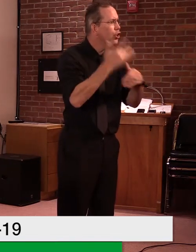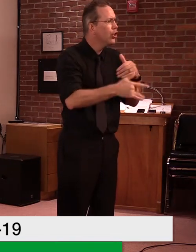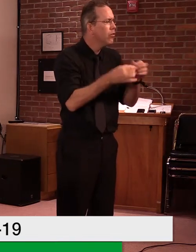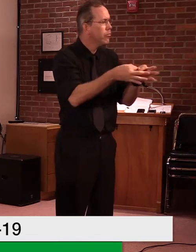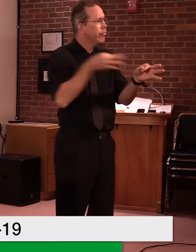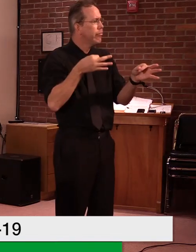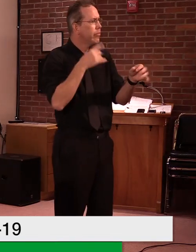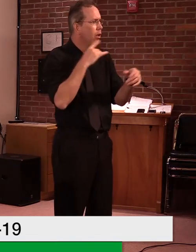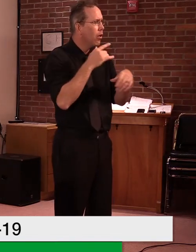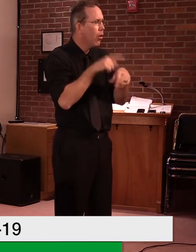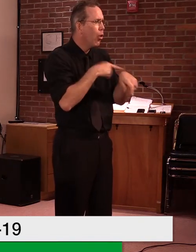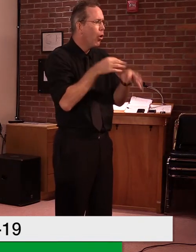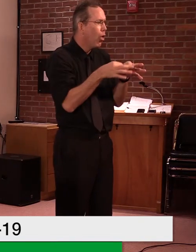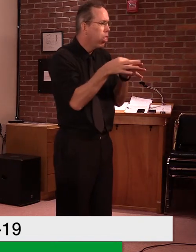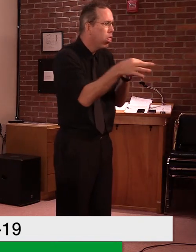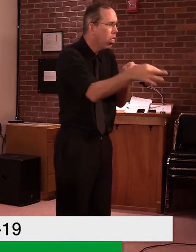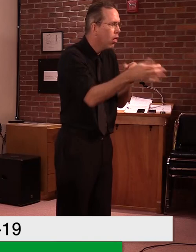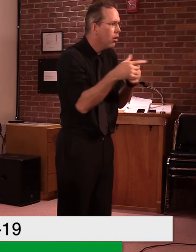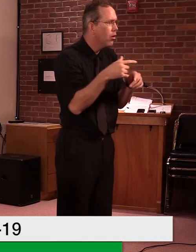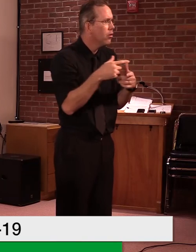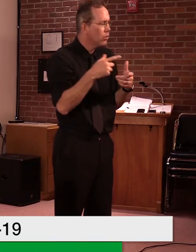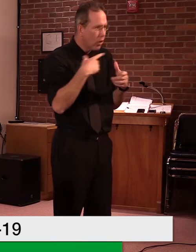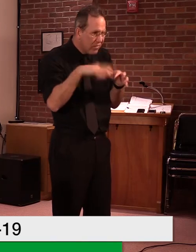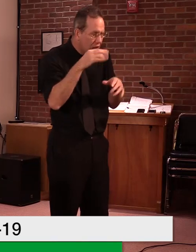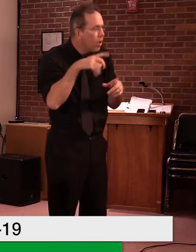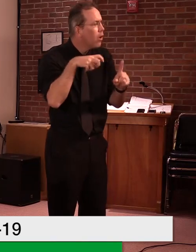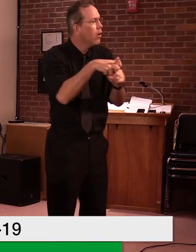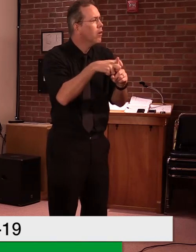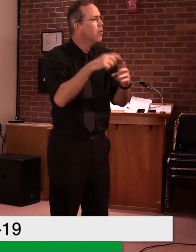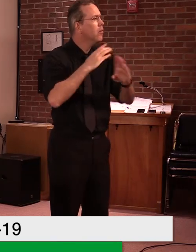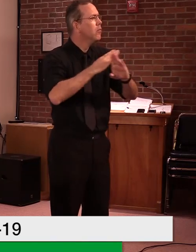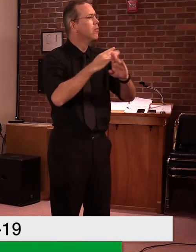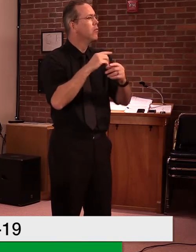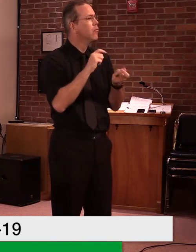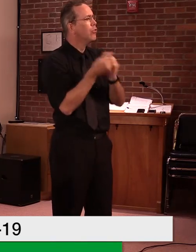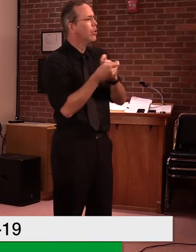of instances as quick as we can. I answer your question, Paul.